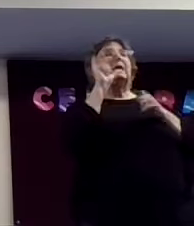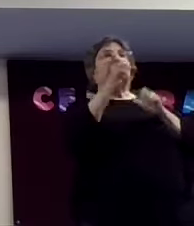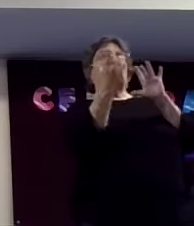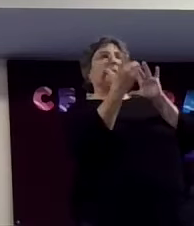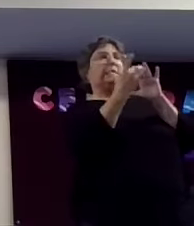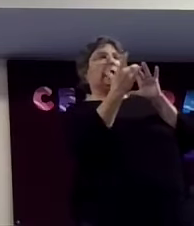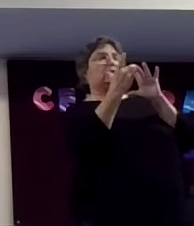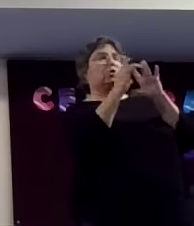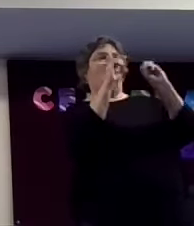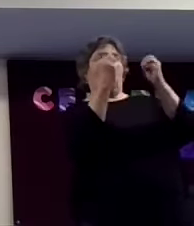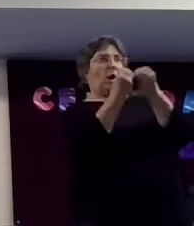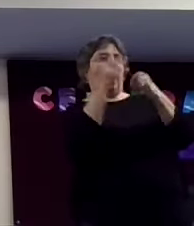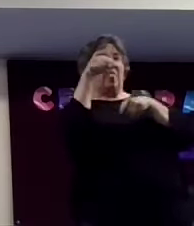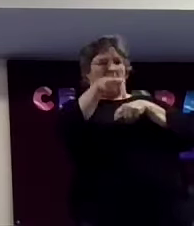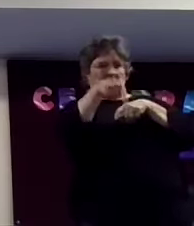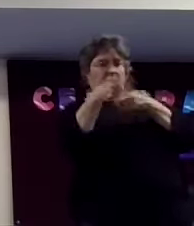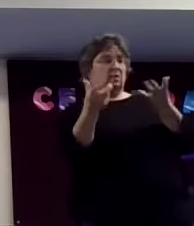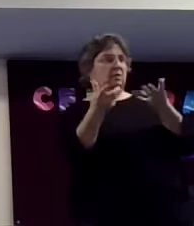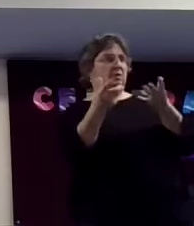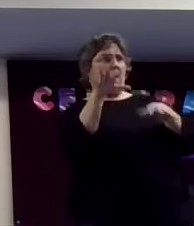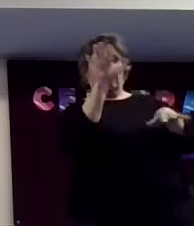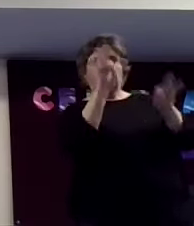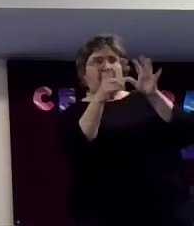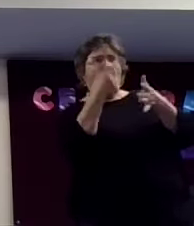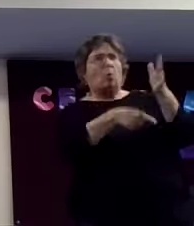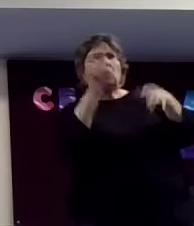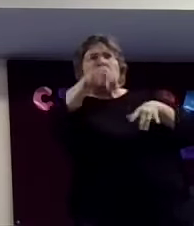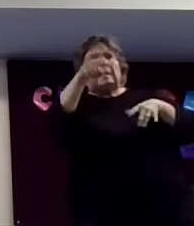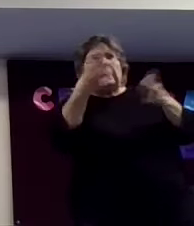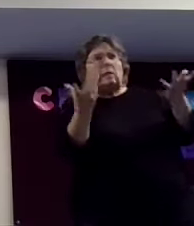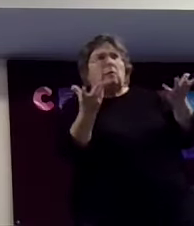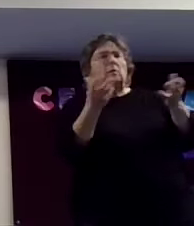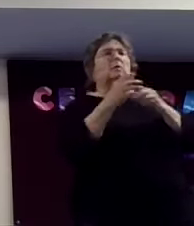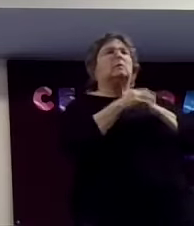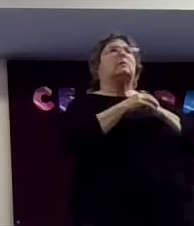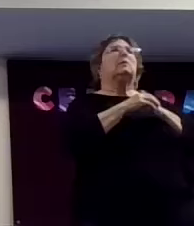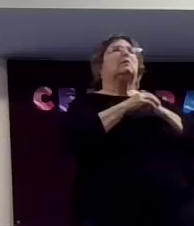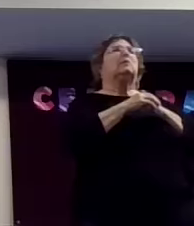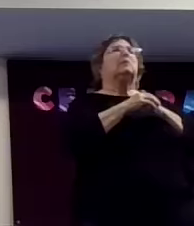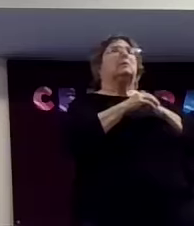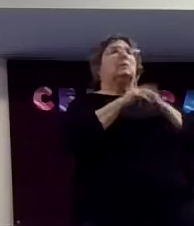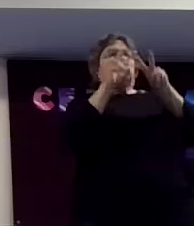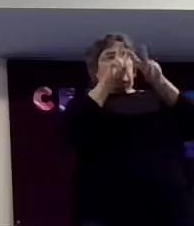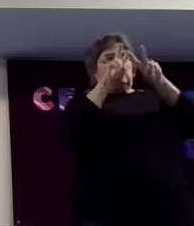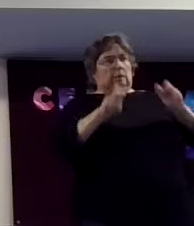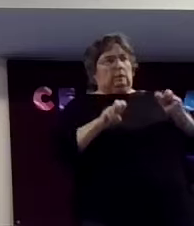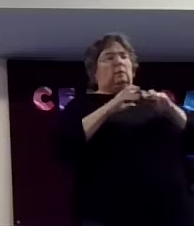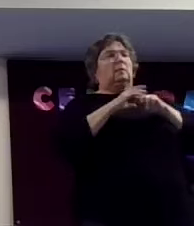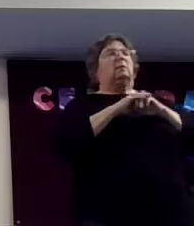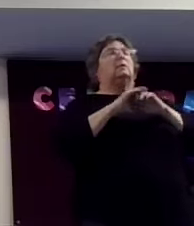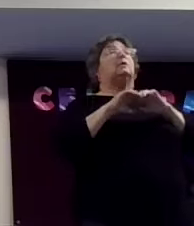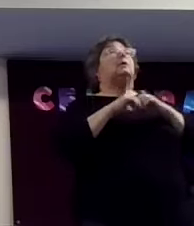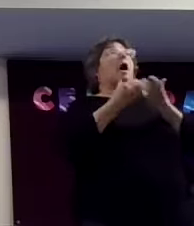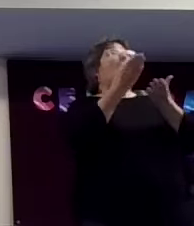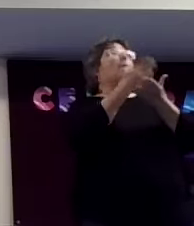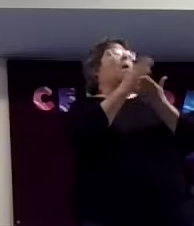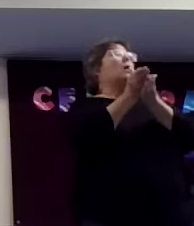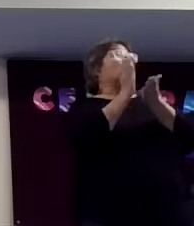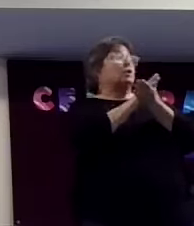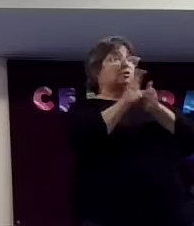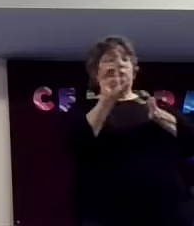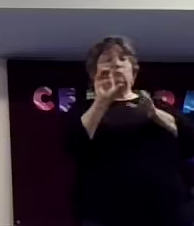in touch with organizations like this one to find out what the needs are. Take a look at how budgets